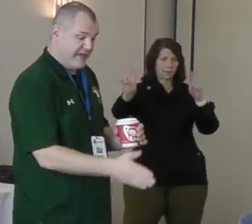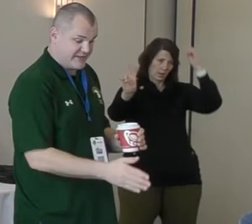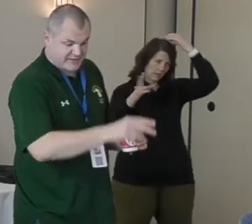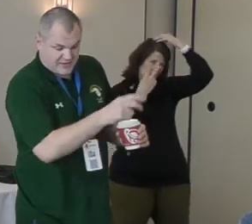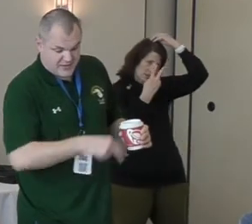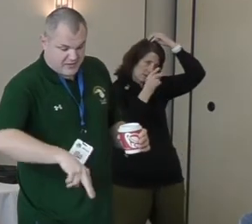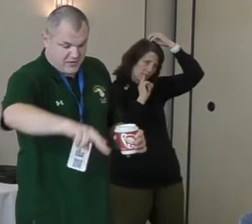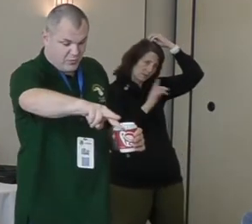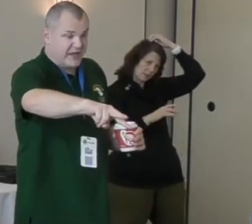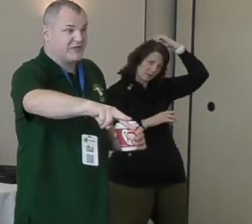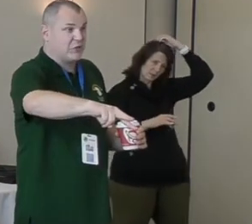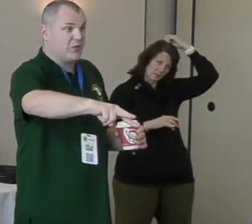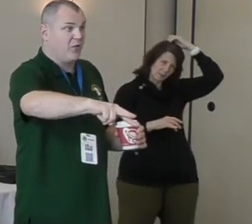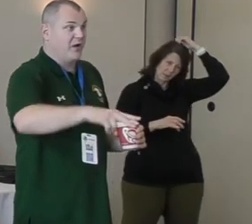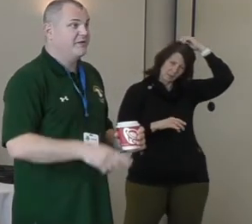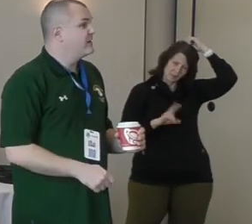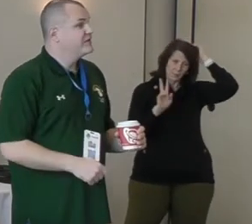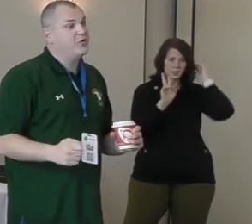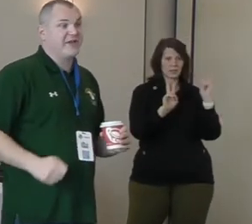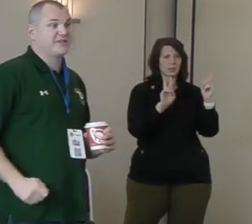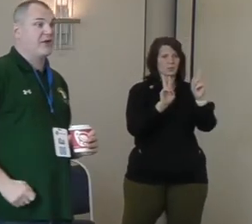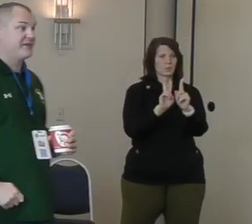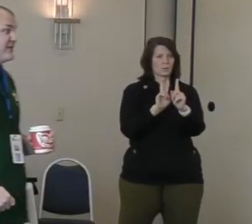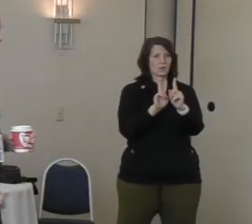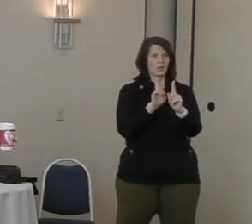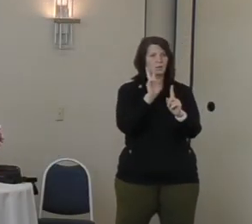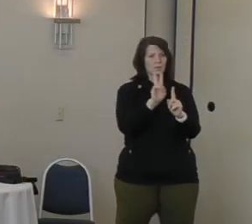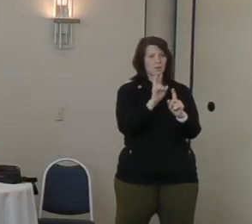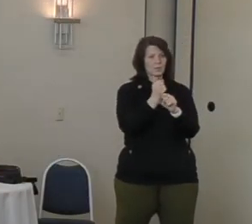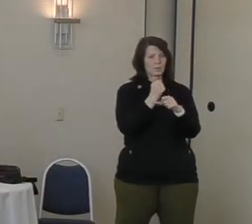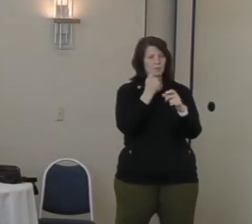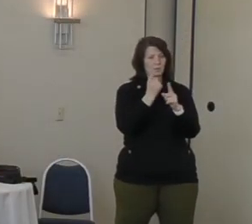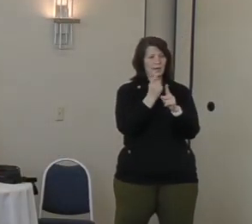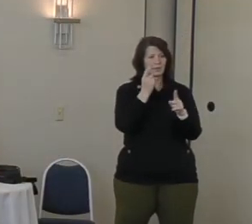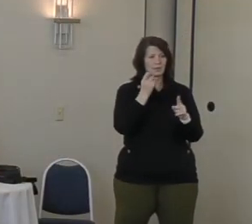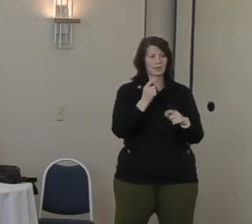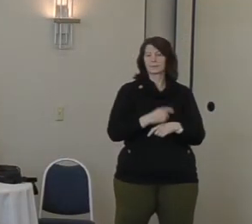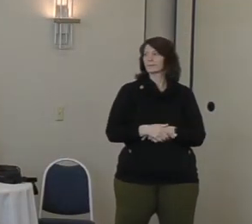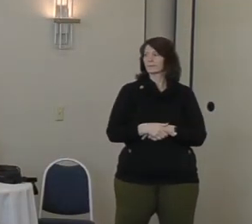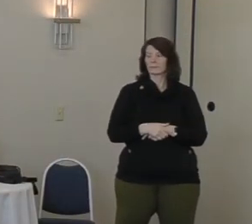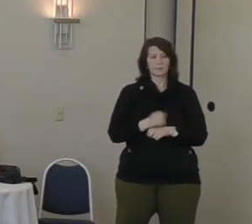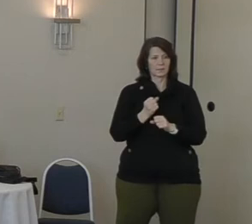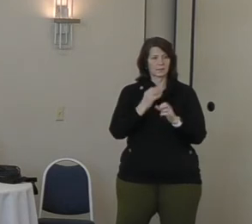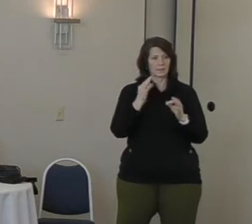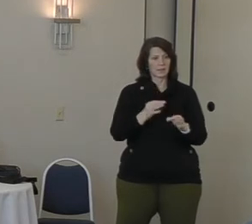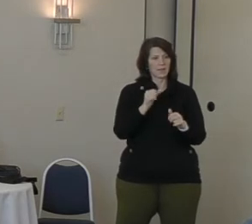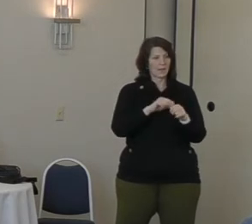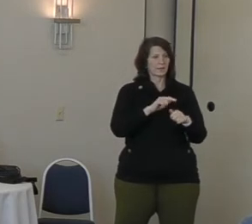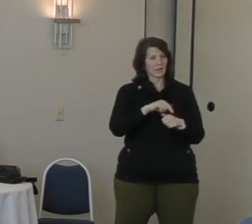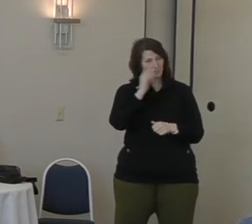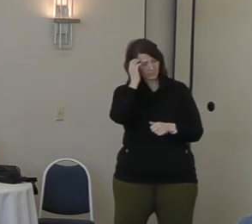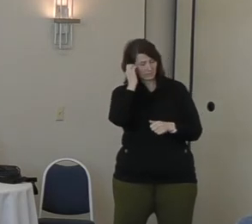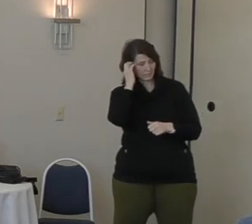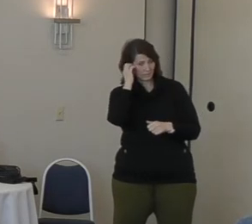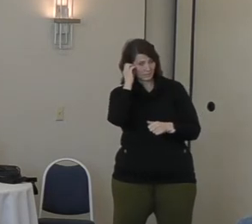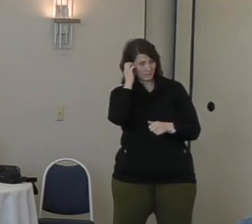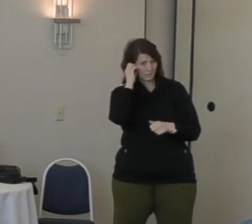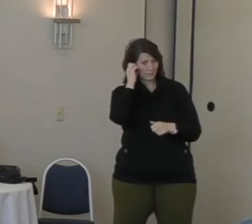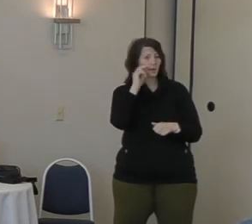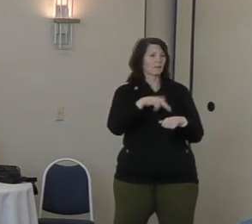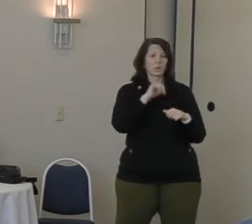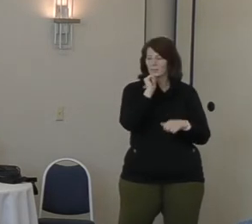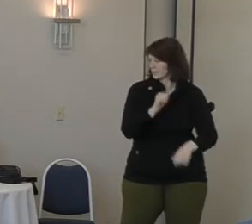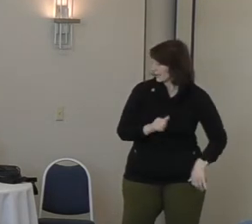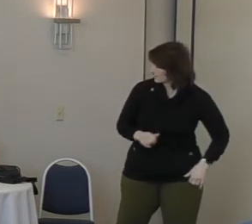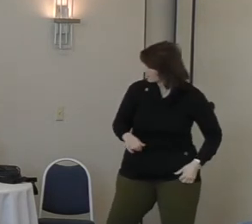two commits, we get a 2-on-1, two makes the right decision, and we're through the gap. He's going to make the right decision every time. Of course